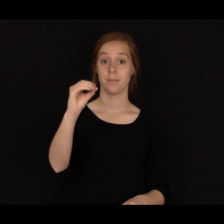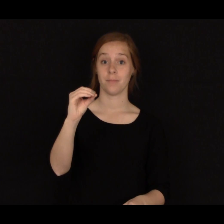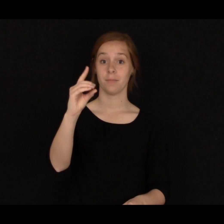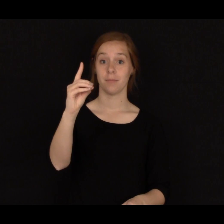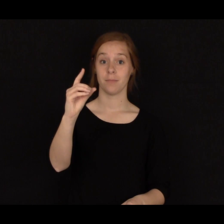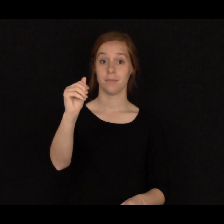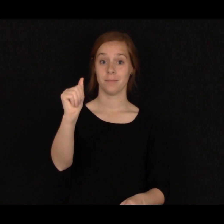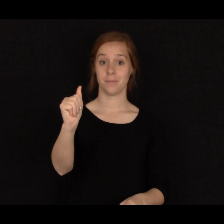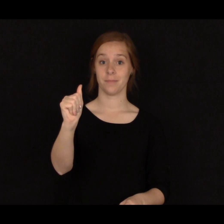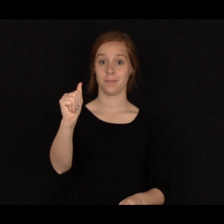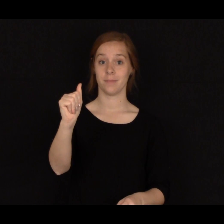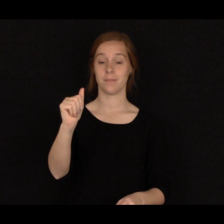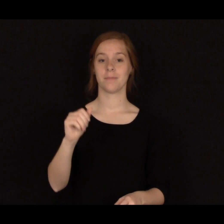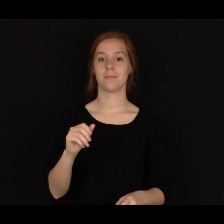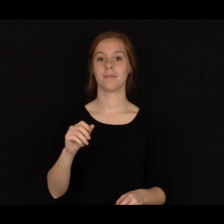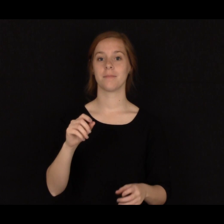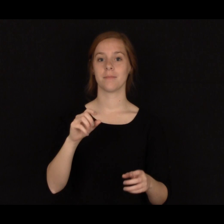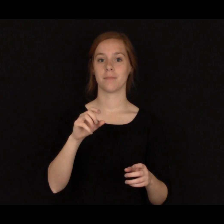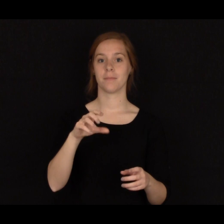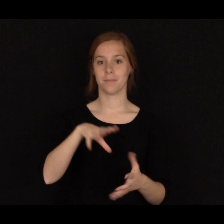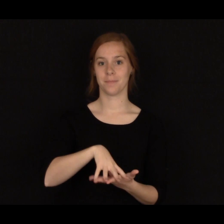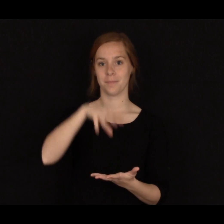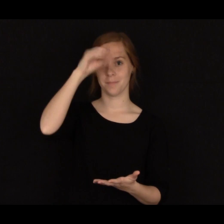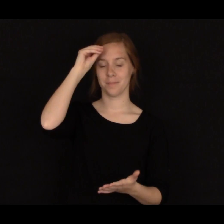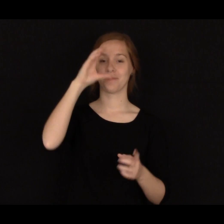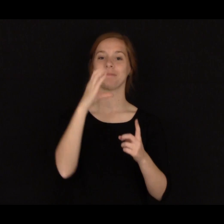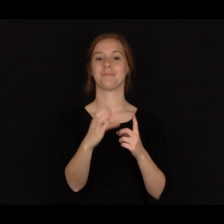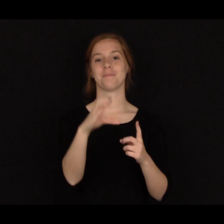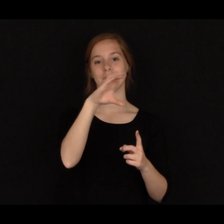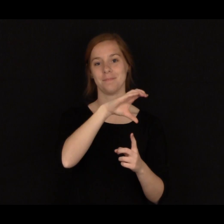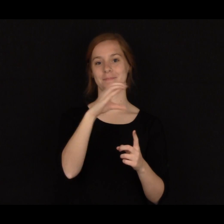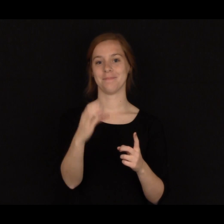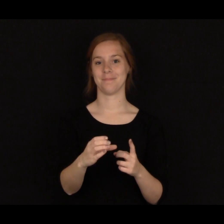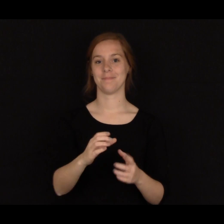from a child of a deaf adult and learned about the culture.